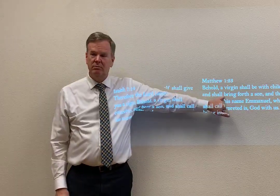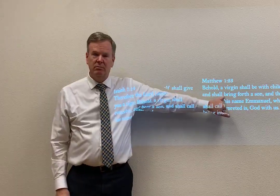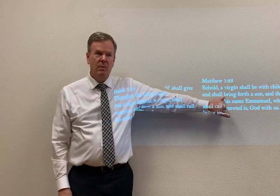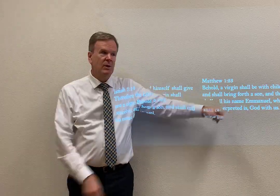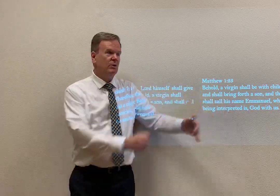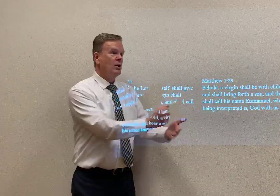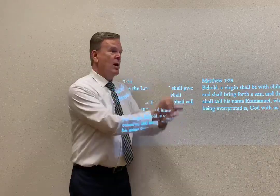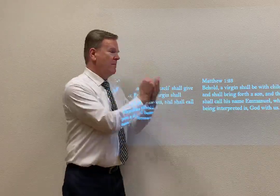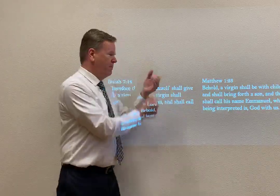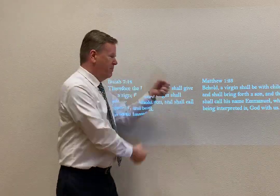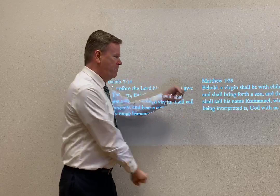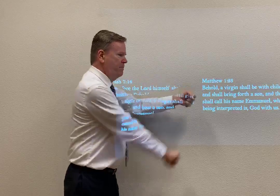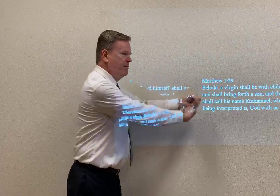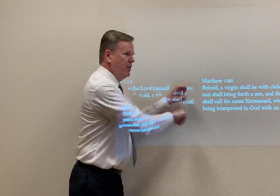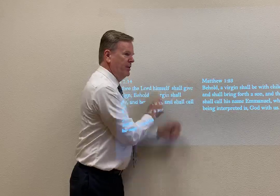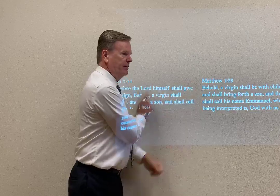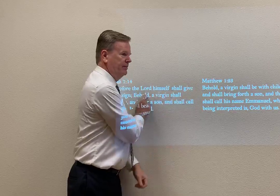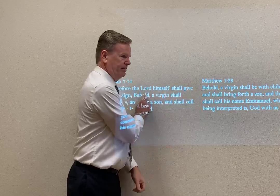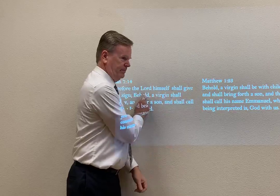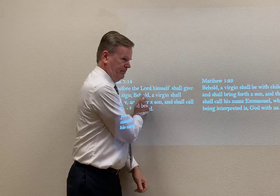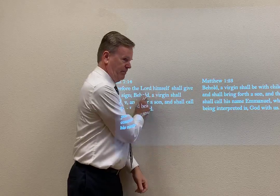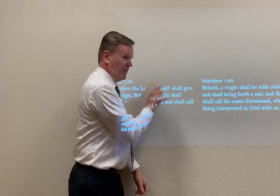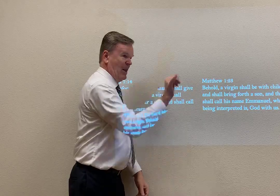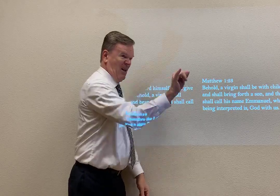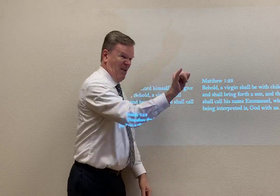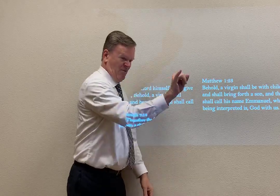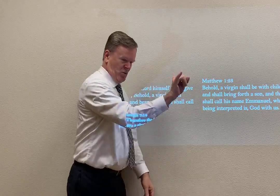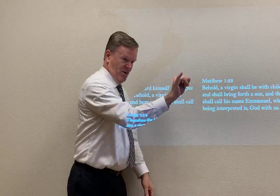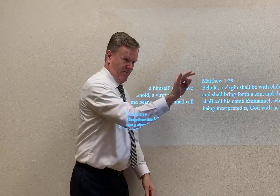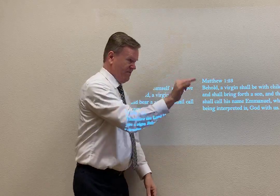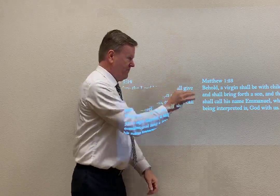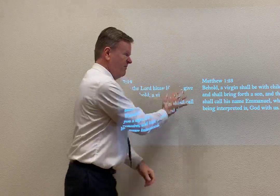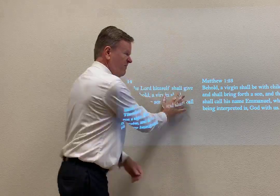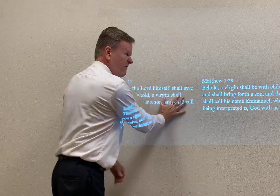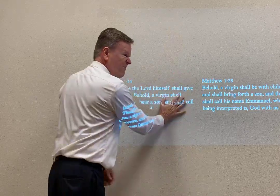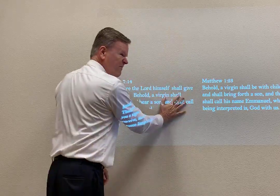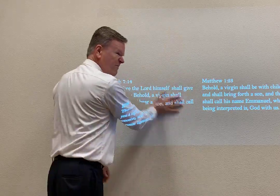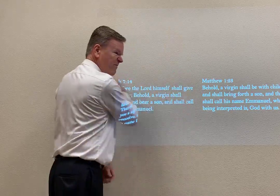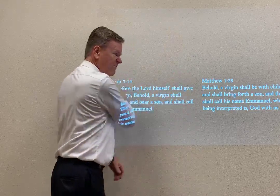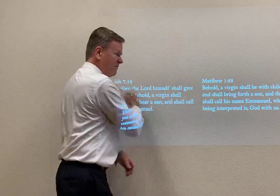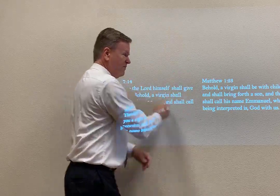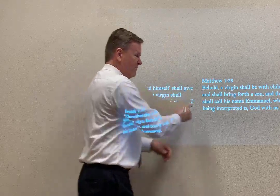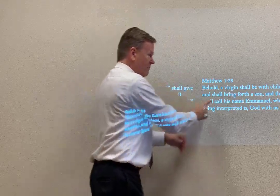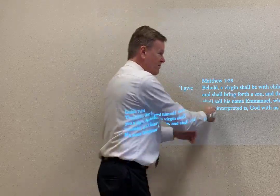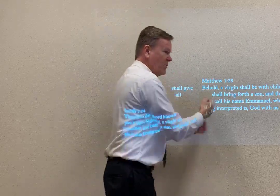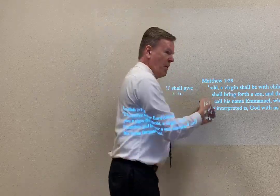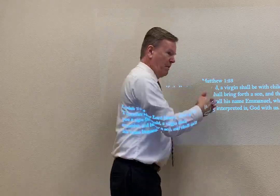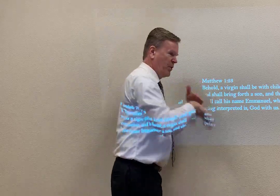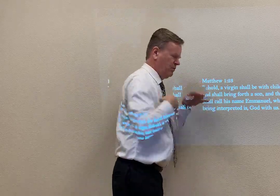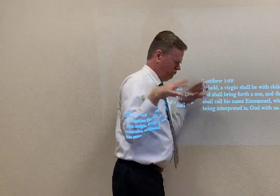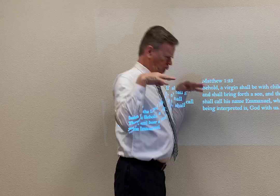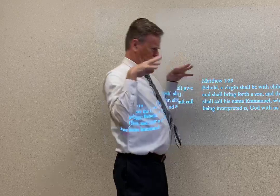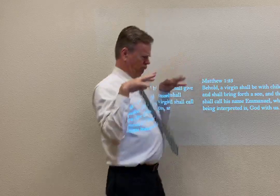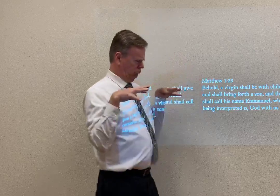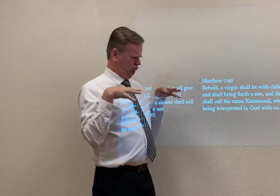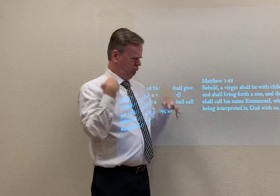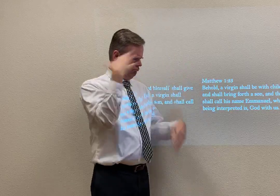if you just read the book of Matthew, you really don't know who this man is, this man called Emmanuel, right? So if you get rid of the book of Isaiah,